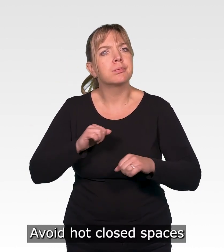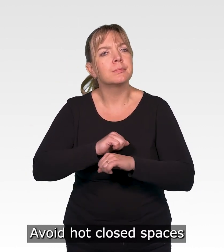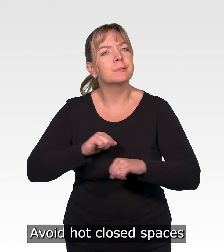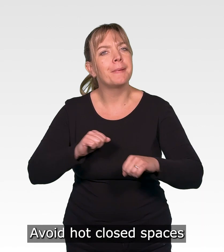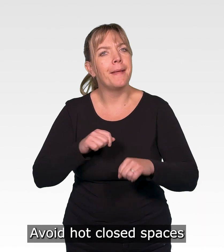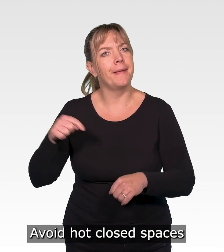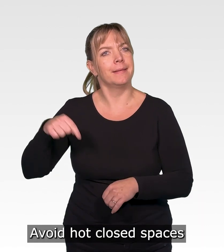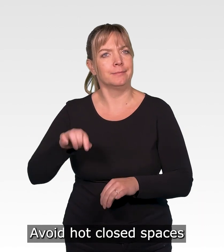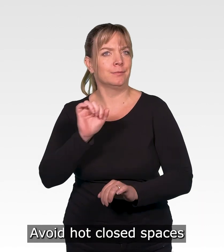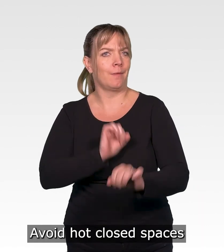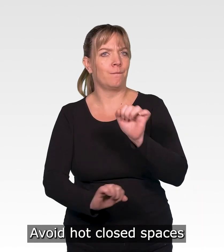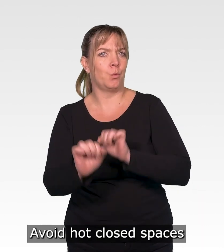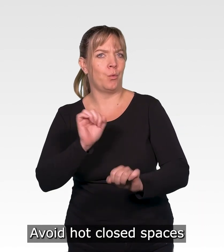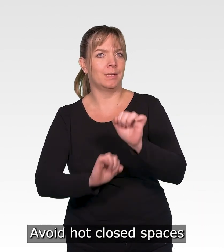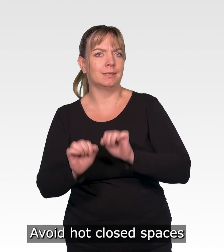Avoid hot closed spaces.